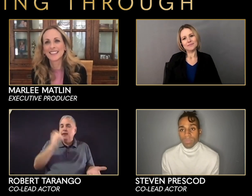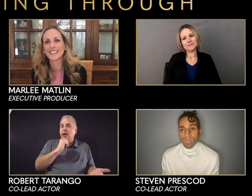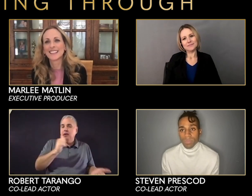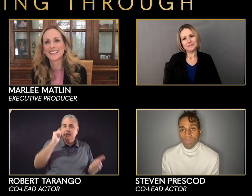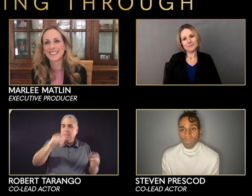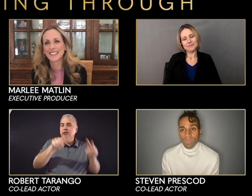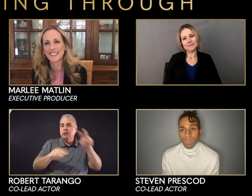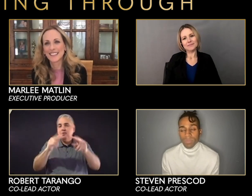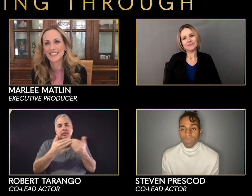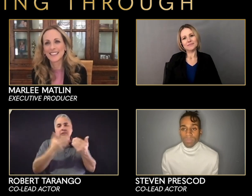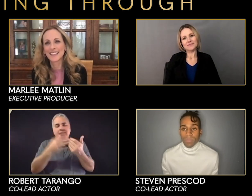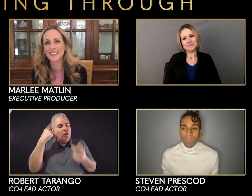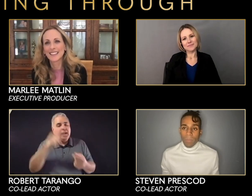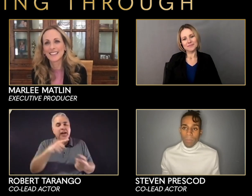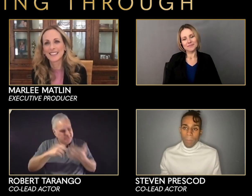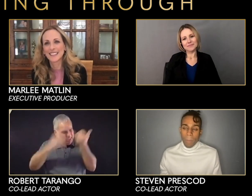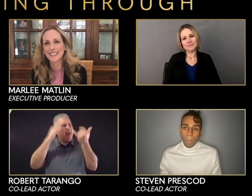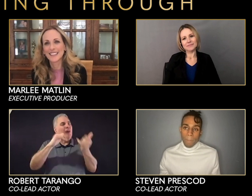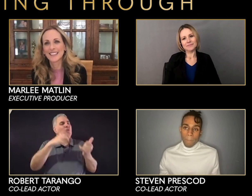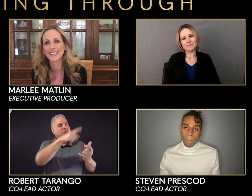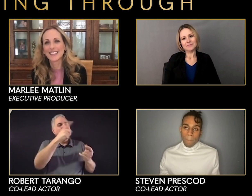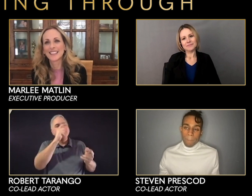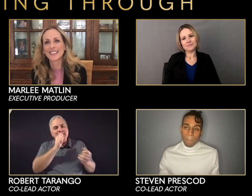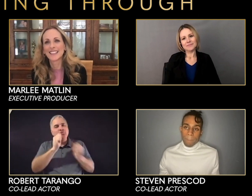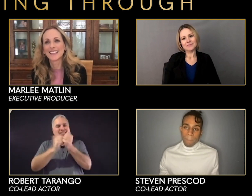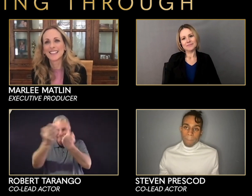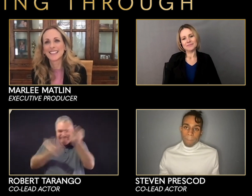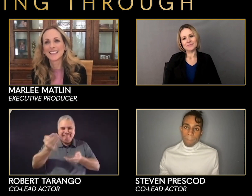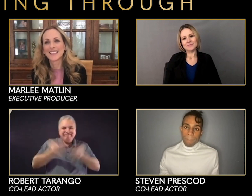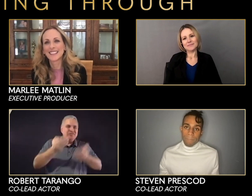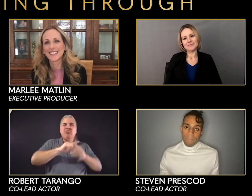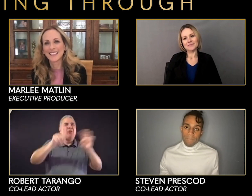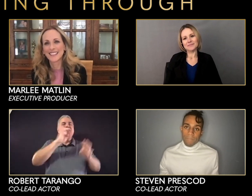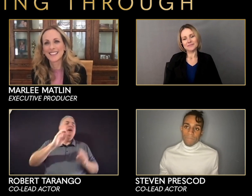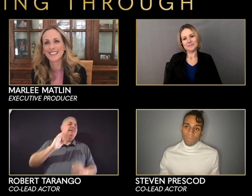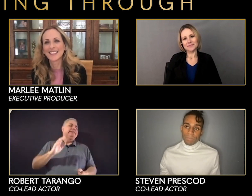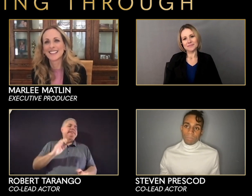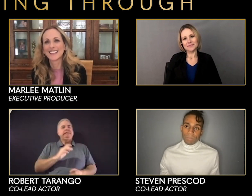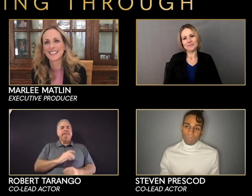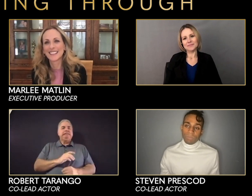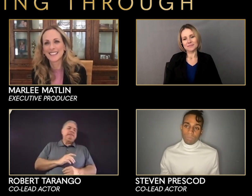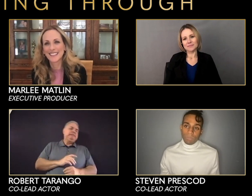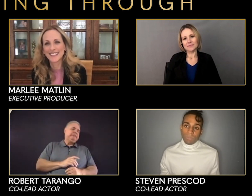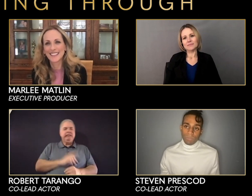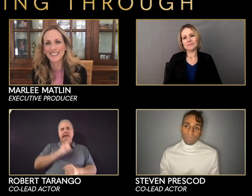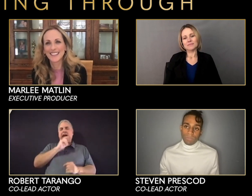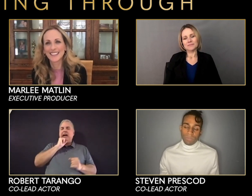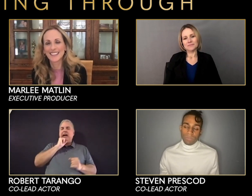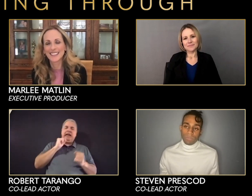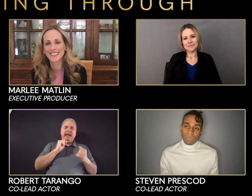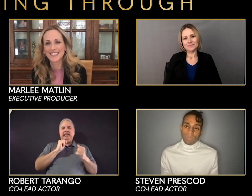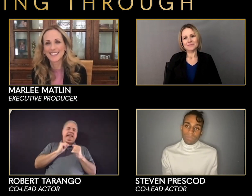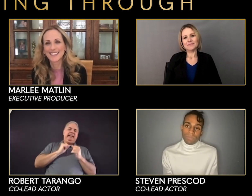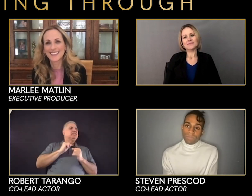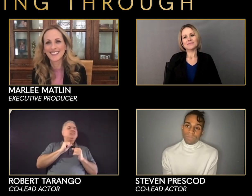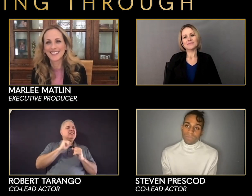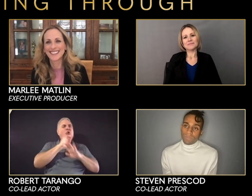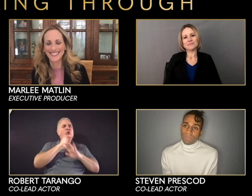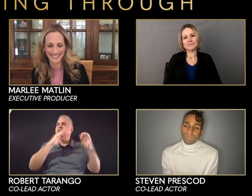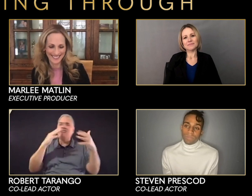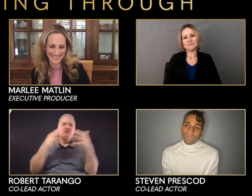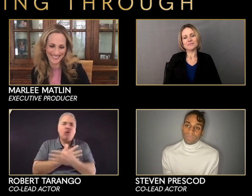the community, and see how we do things, and see how we are independent, and how we can do